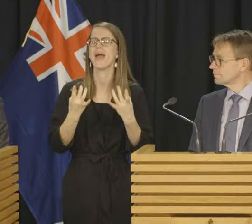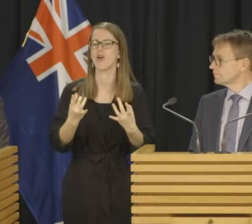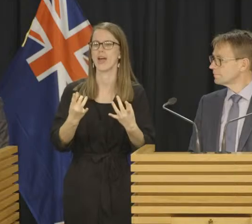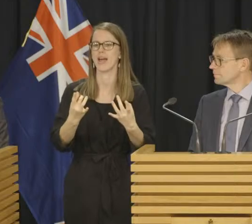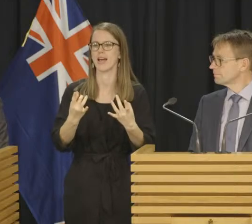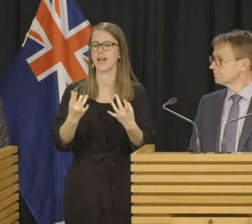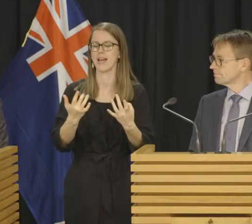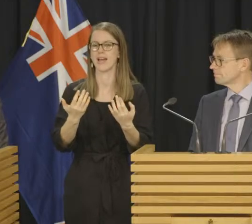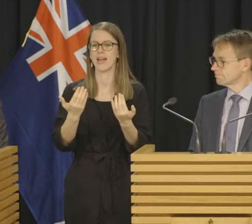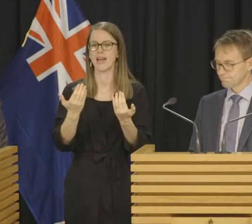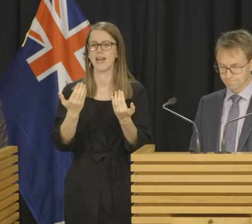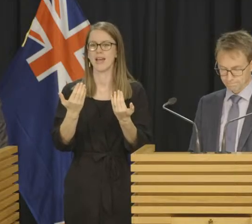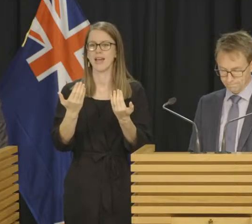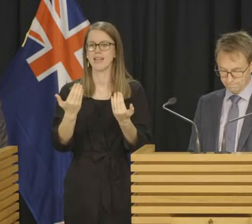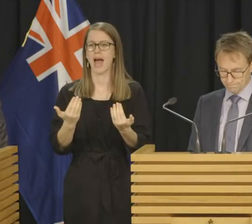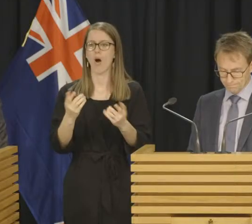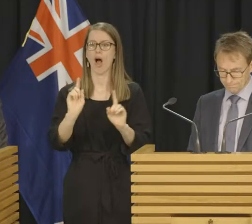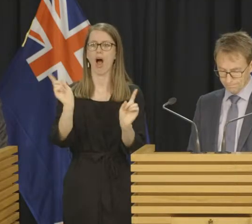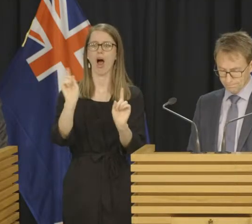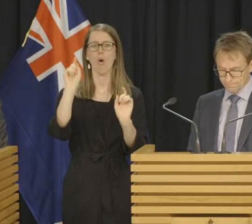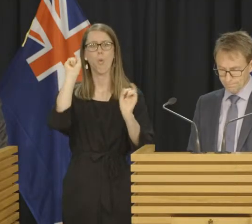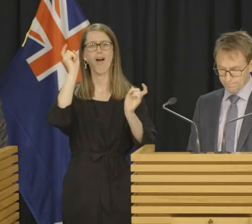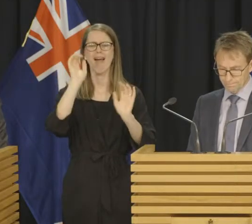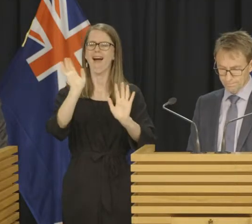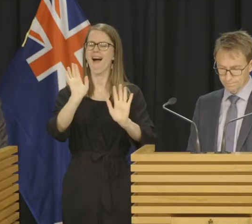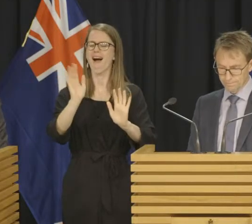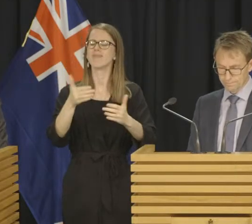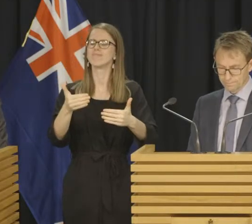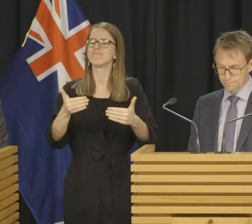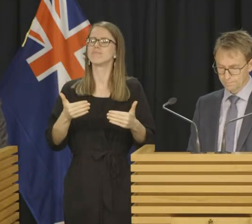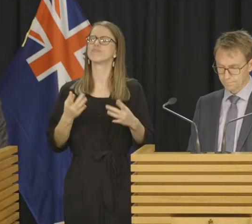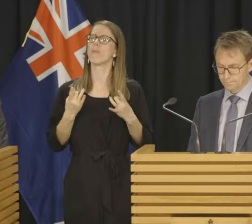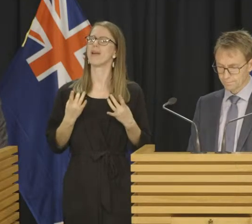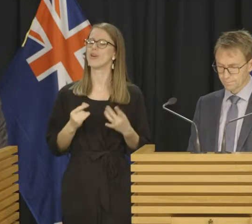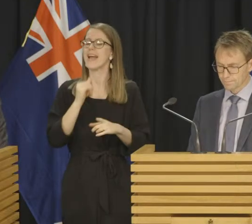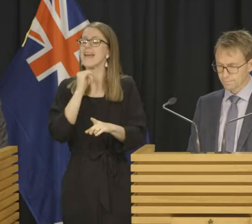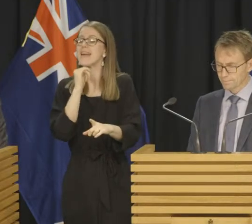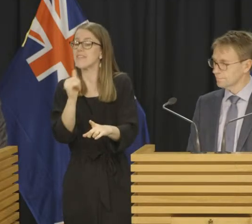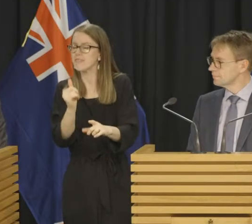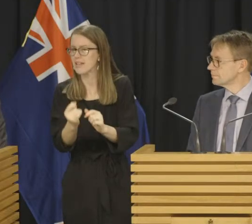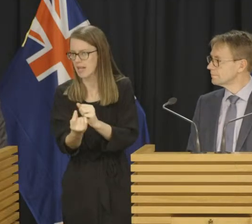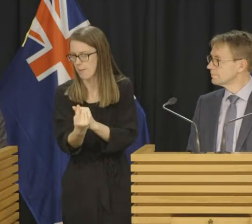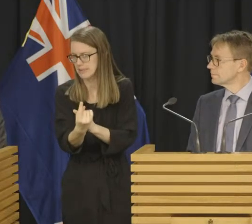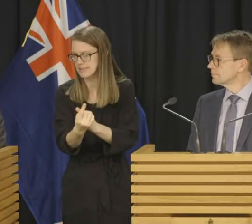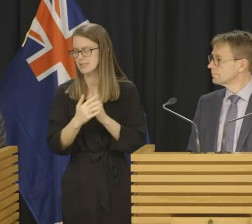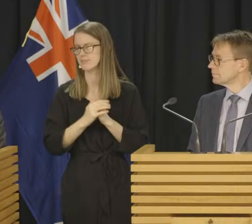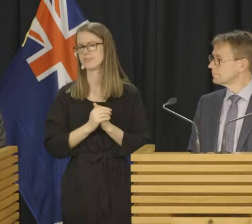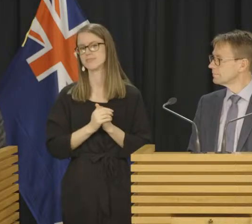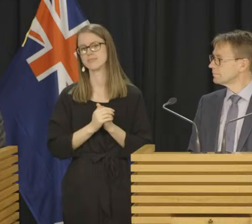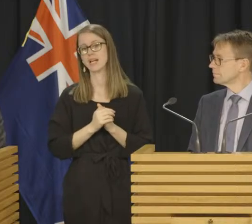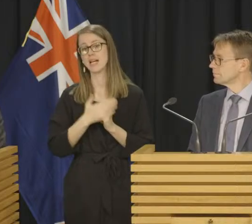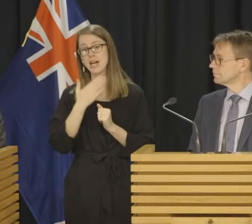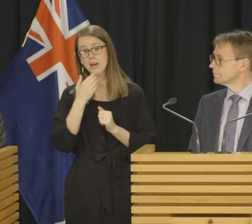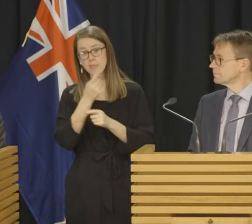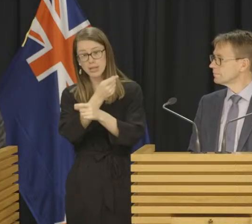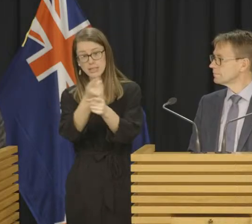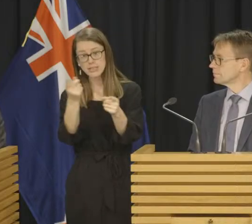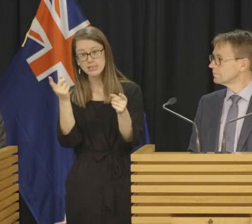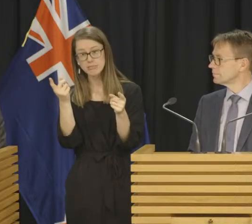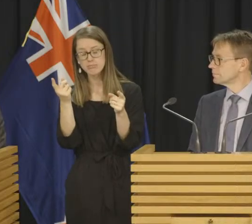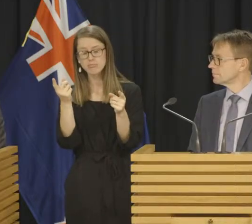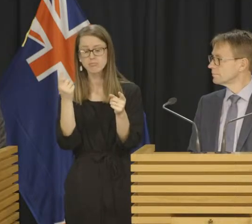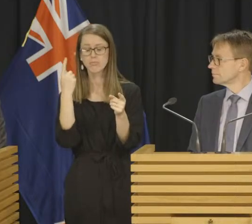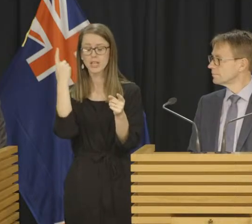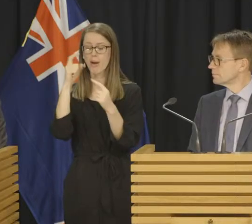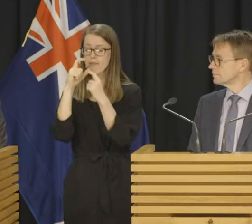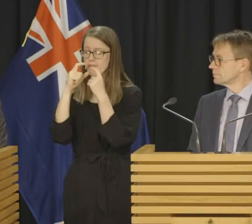It isn't about a cause for alarm. So we're asking the members of the public to view face masks as they view